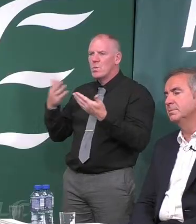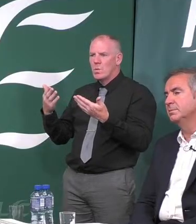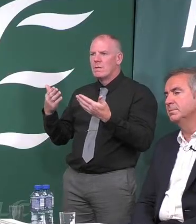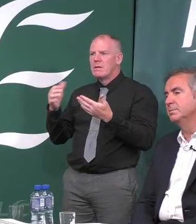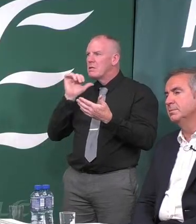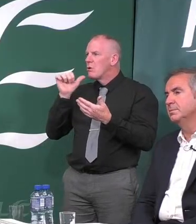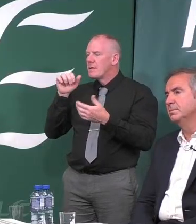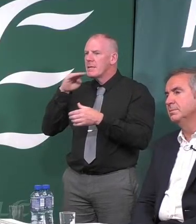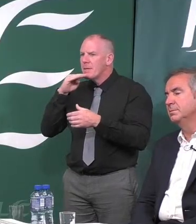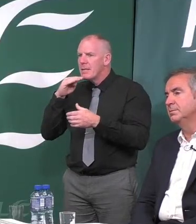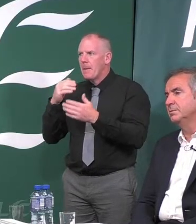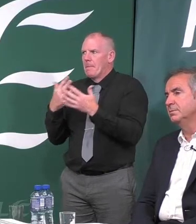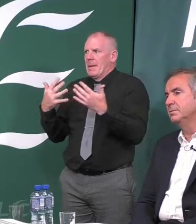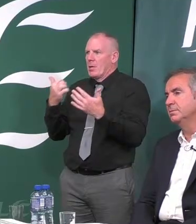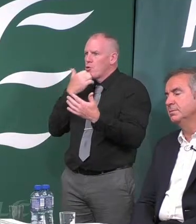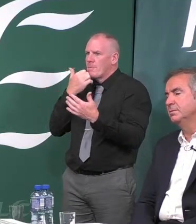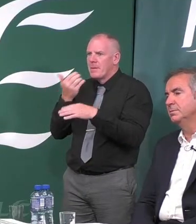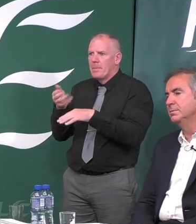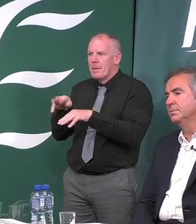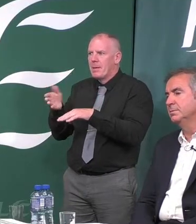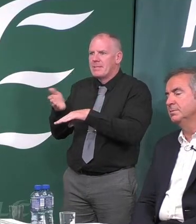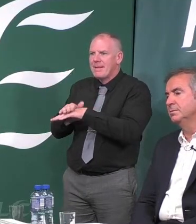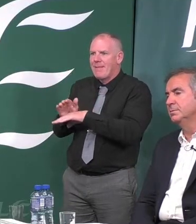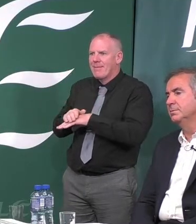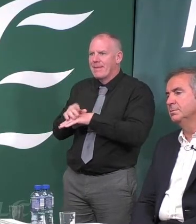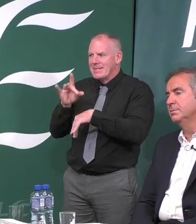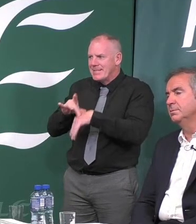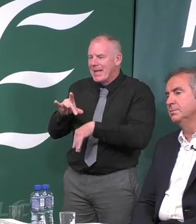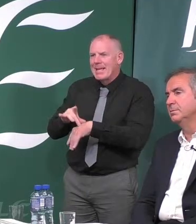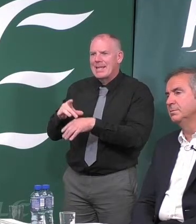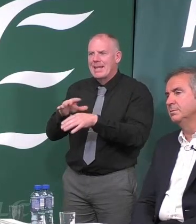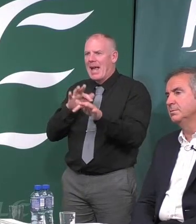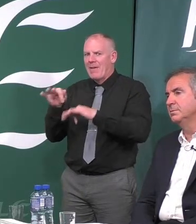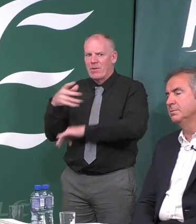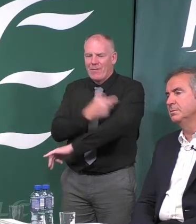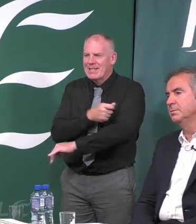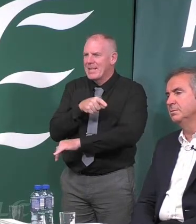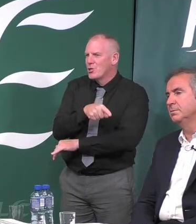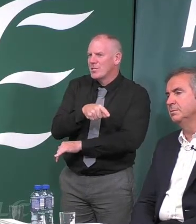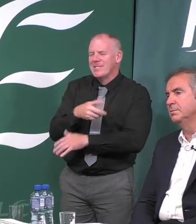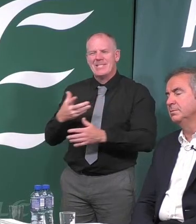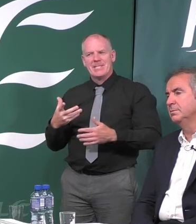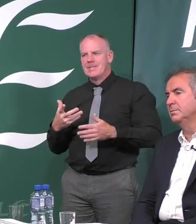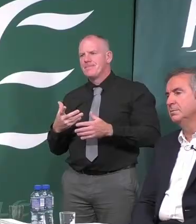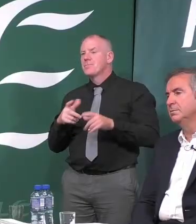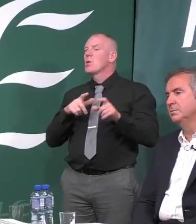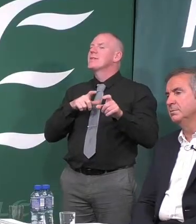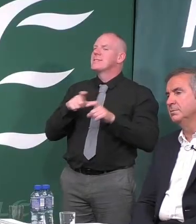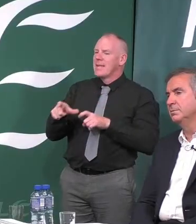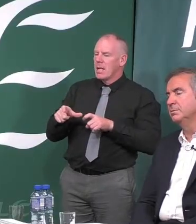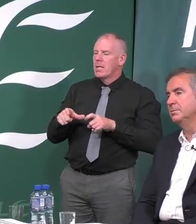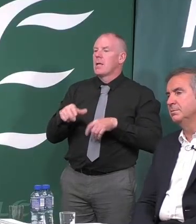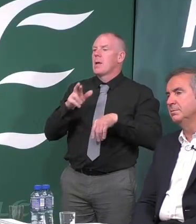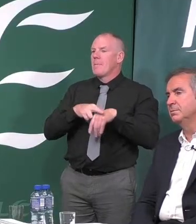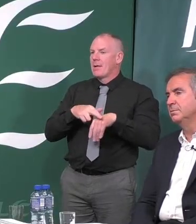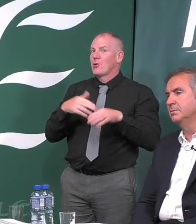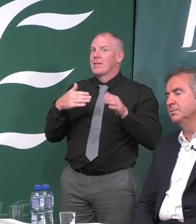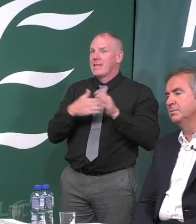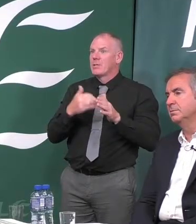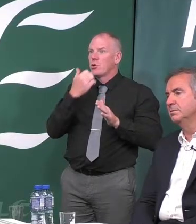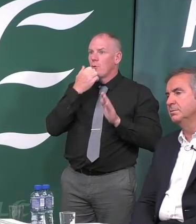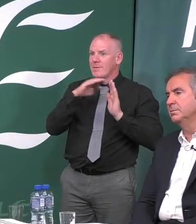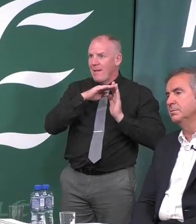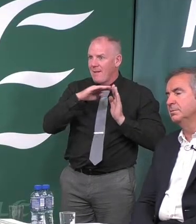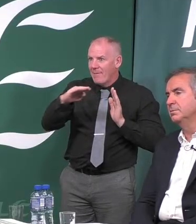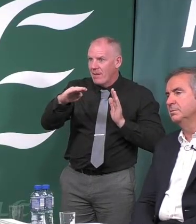have not resulted in large numbers of people being sick who are vaccinated. So it is a trend, but bear in mind we're still